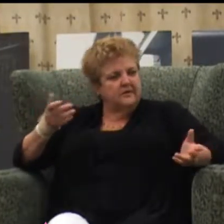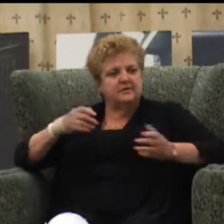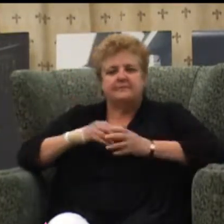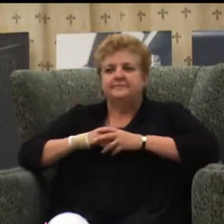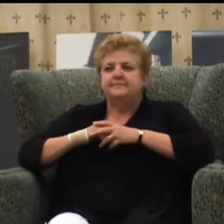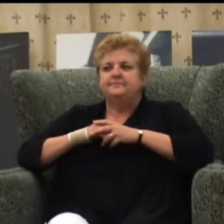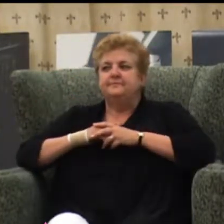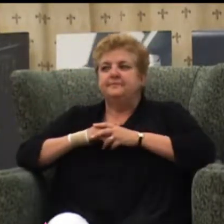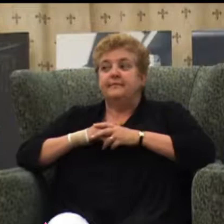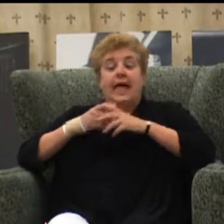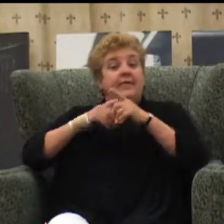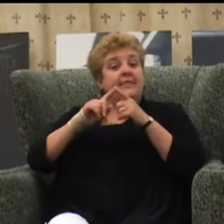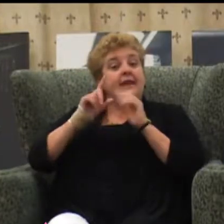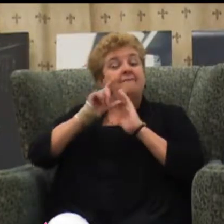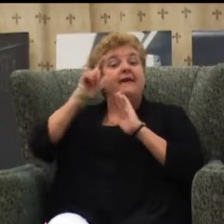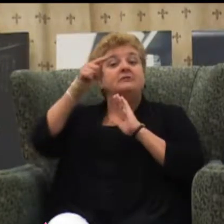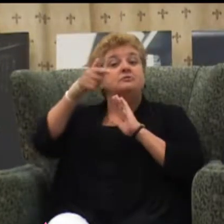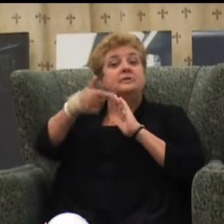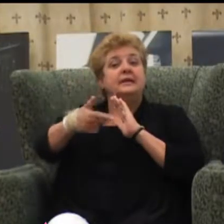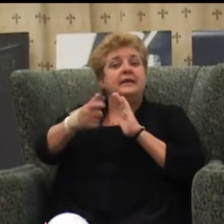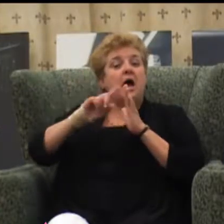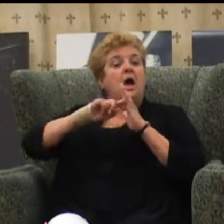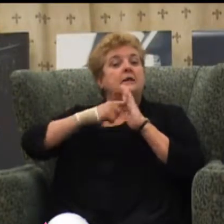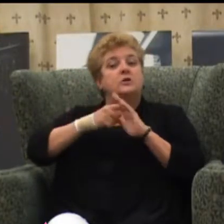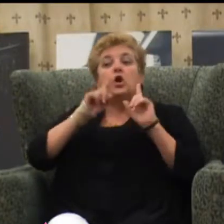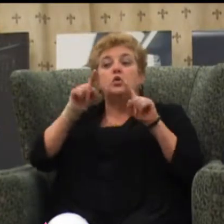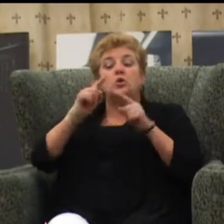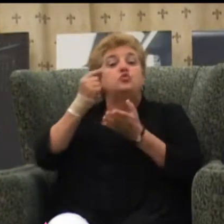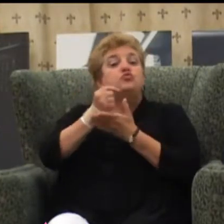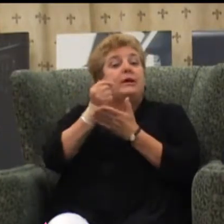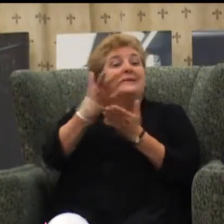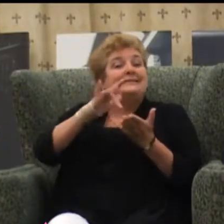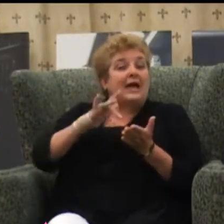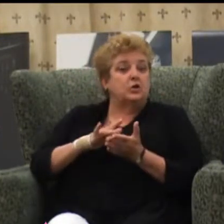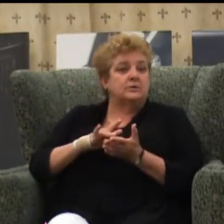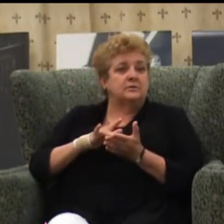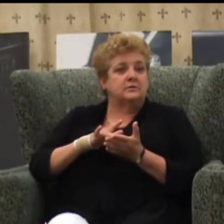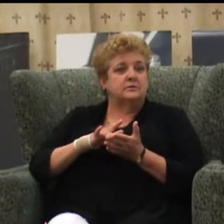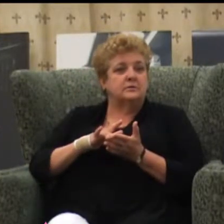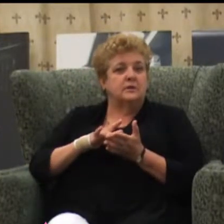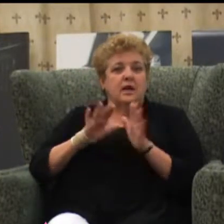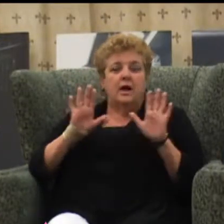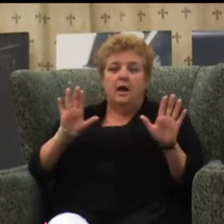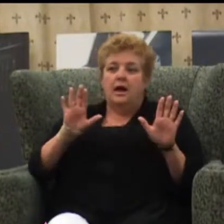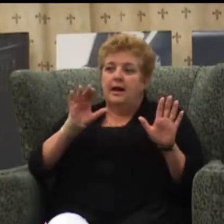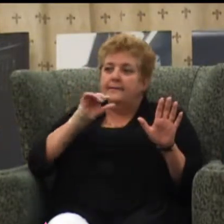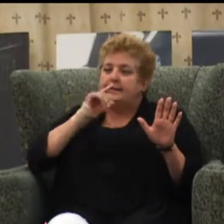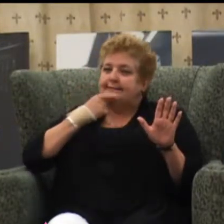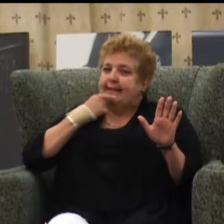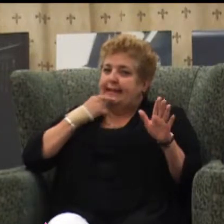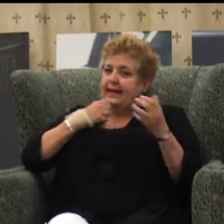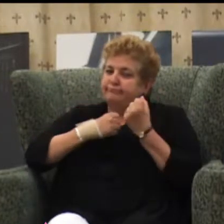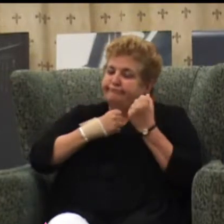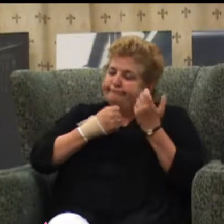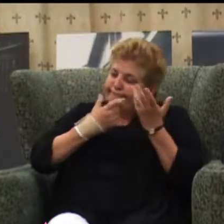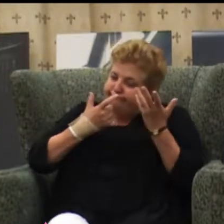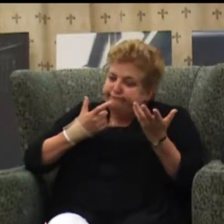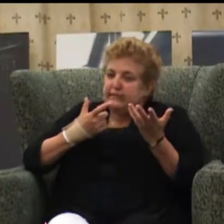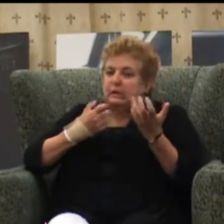And then eventually I started going through treatment centers. And you know what? This is not a plug for treatment. But by the time I finally got sober, I'd gone